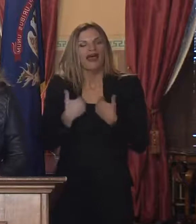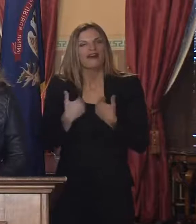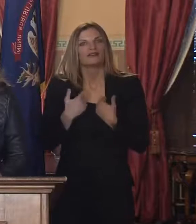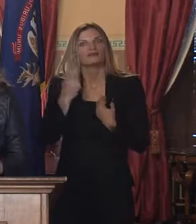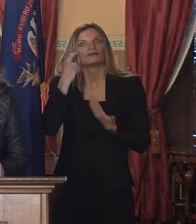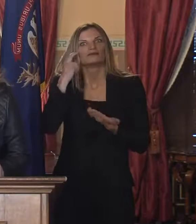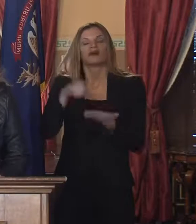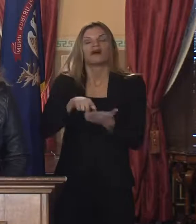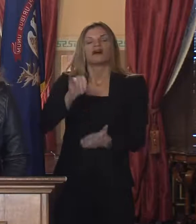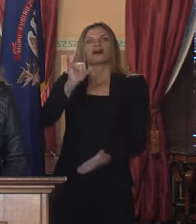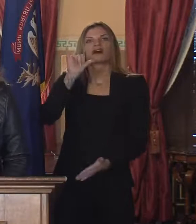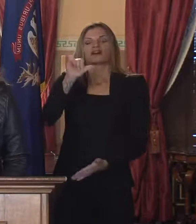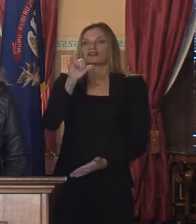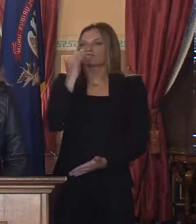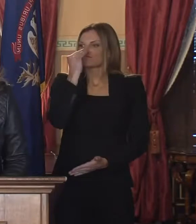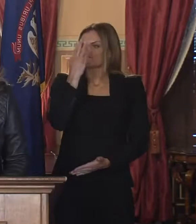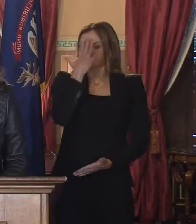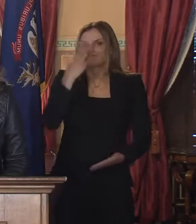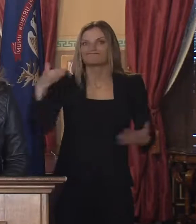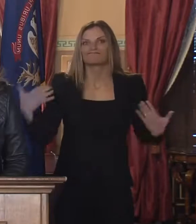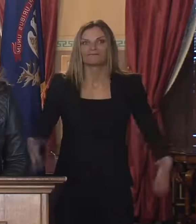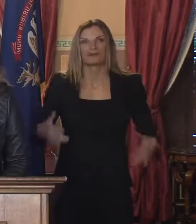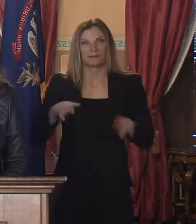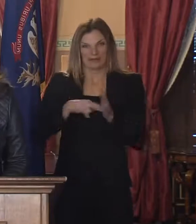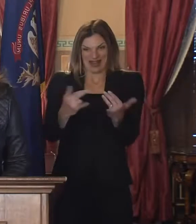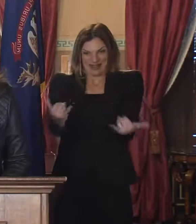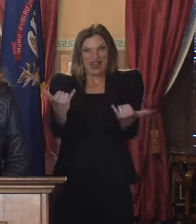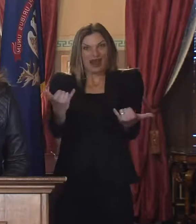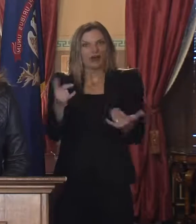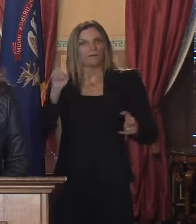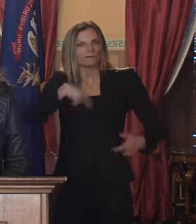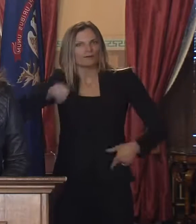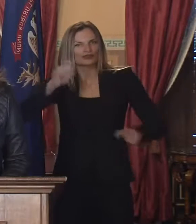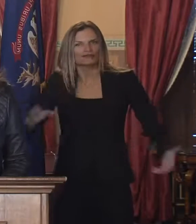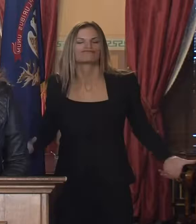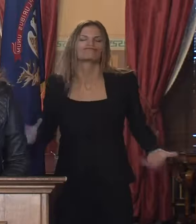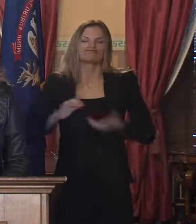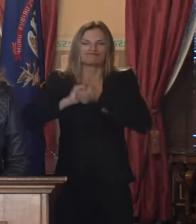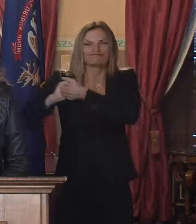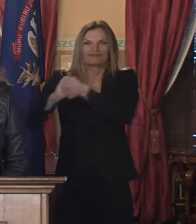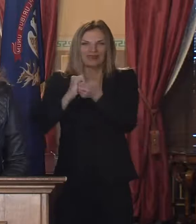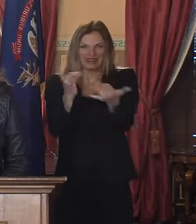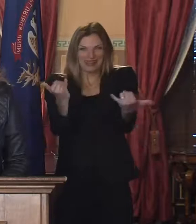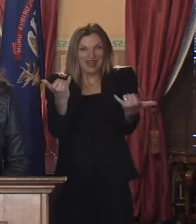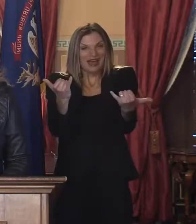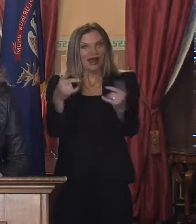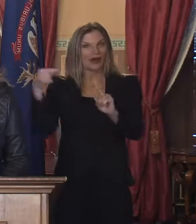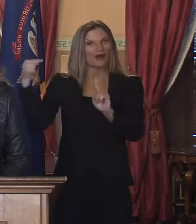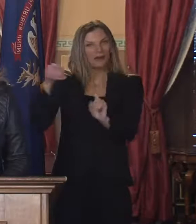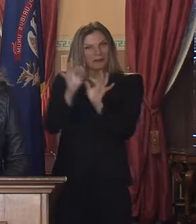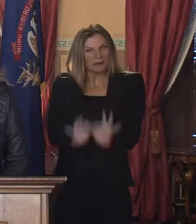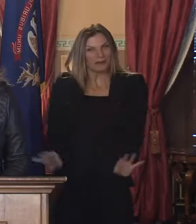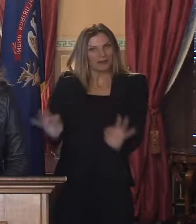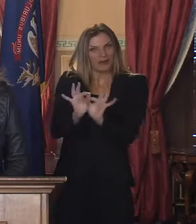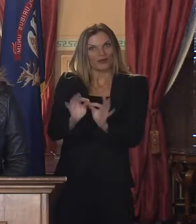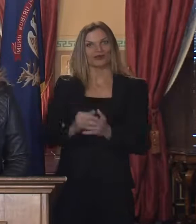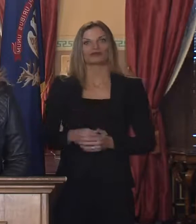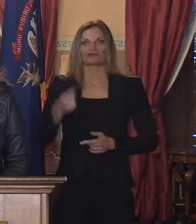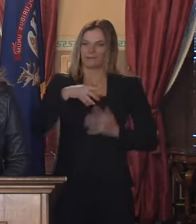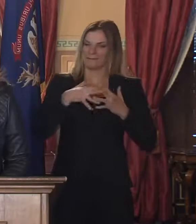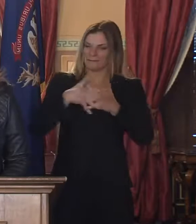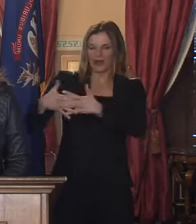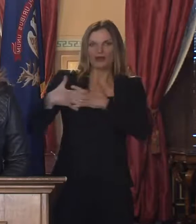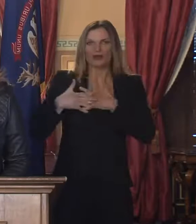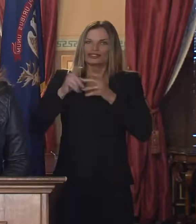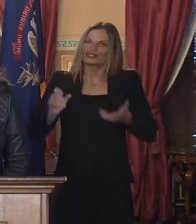a moment for national unity, where we all pull together as Americans to meet this challenge head